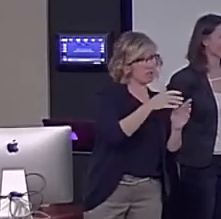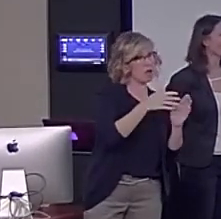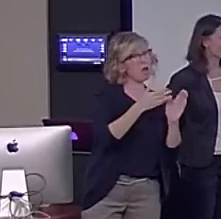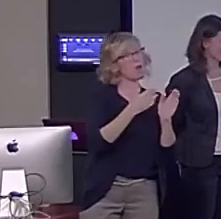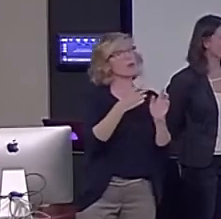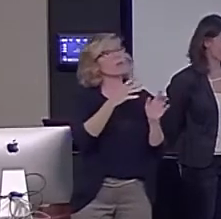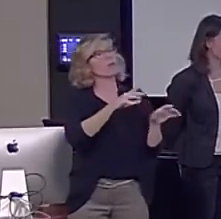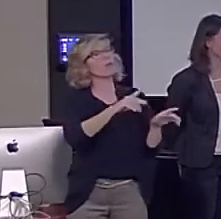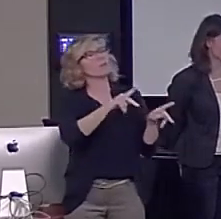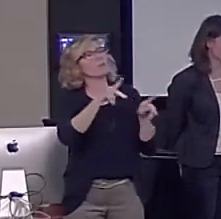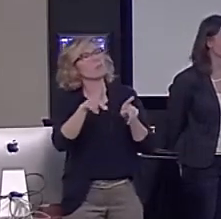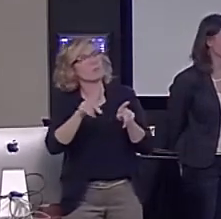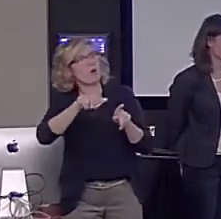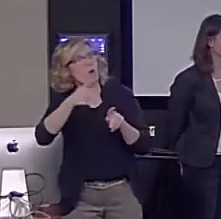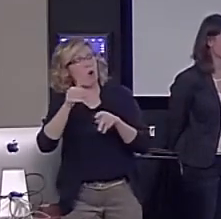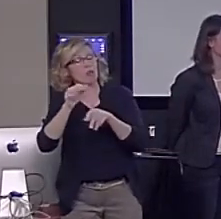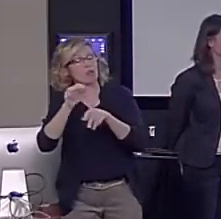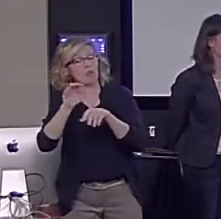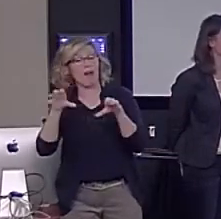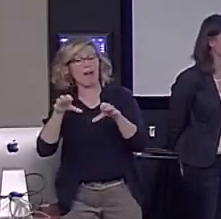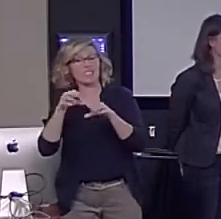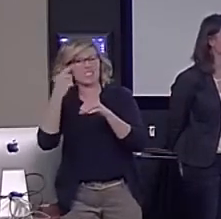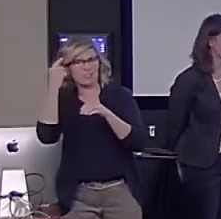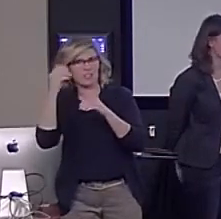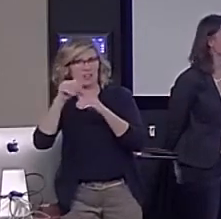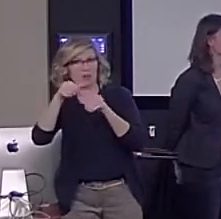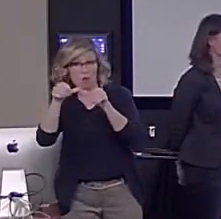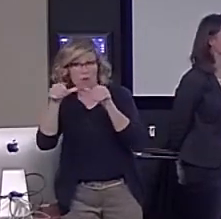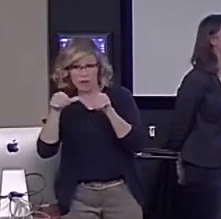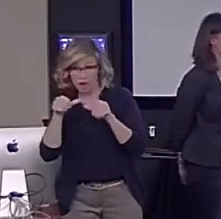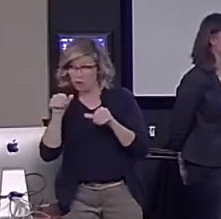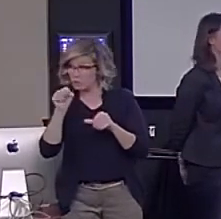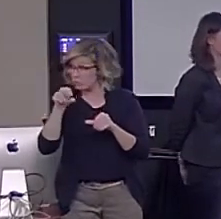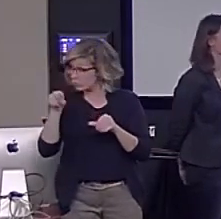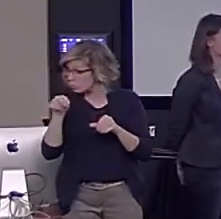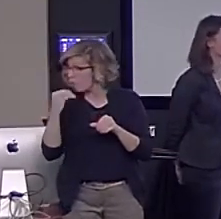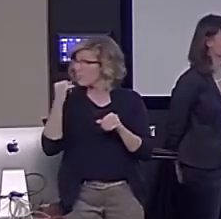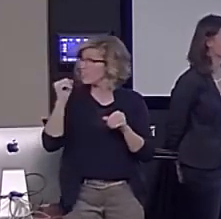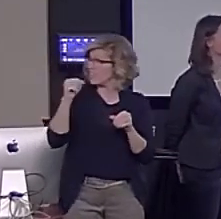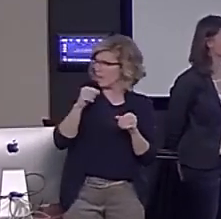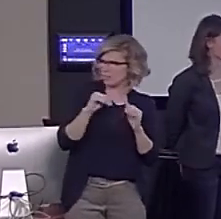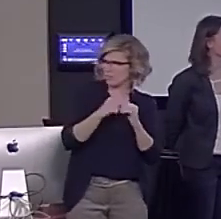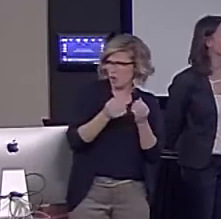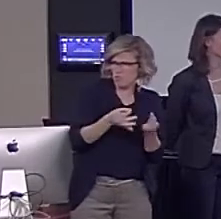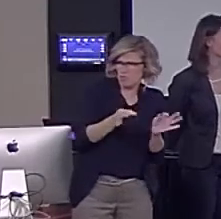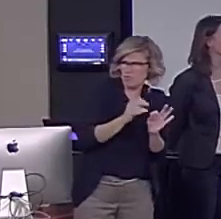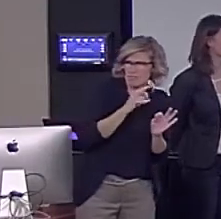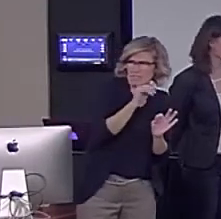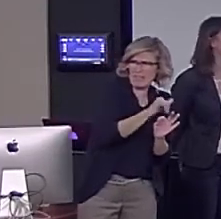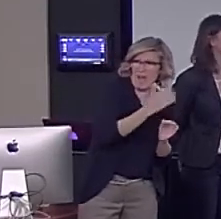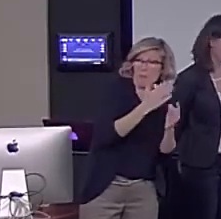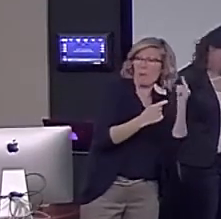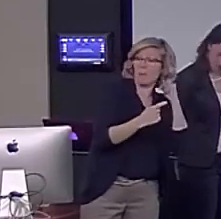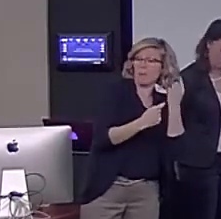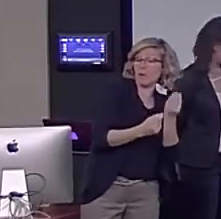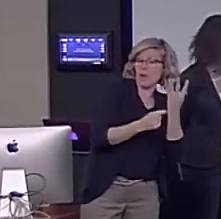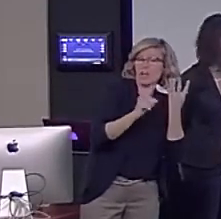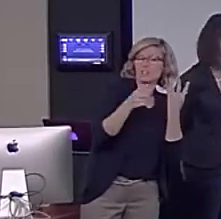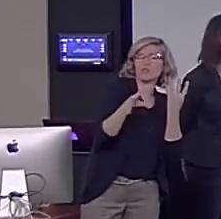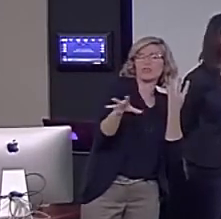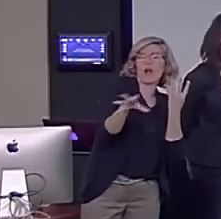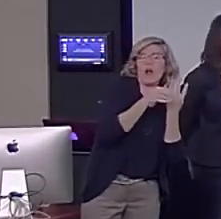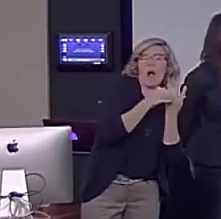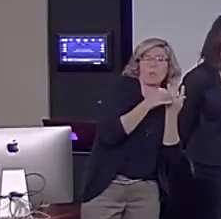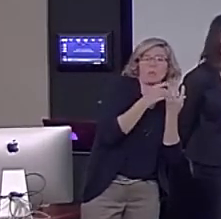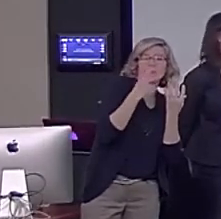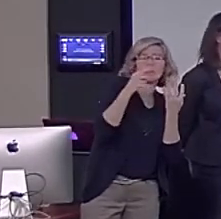functional activity that's going on elsewhere? And how critical is it? So it could just be a copy going to V1 of all